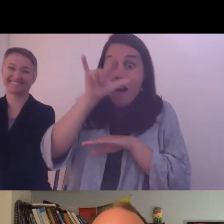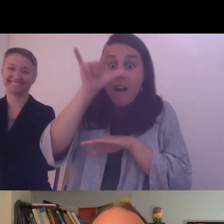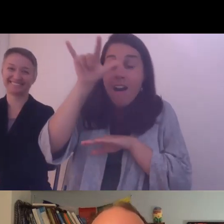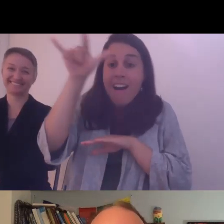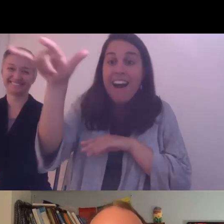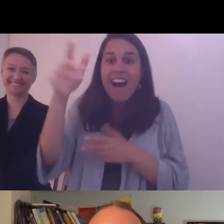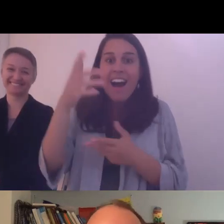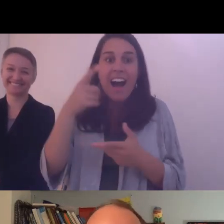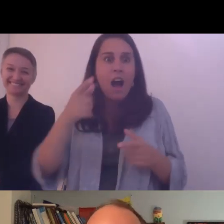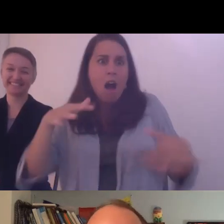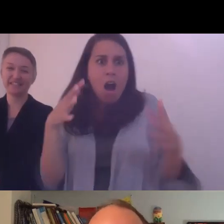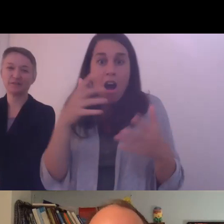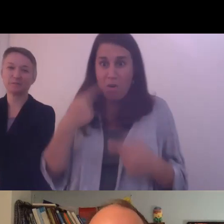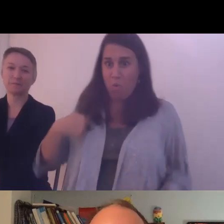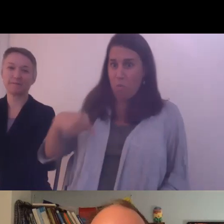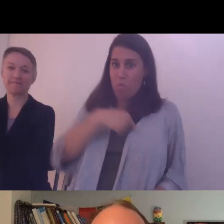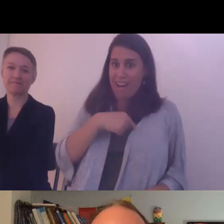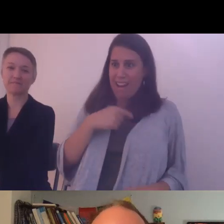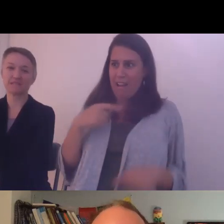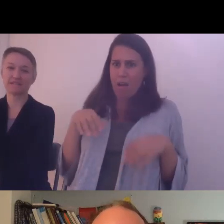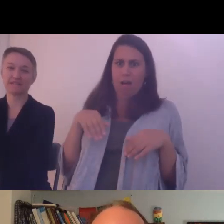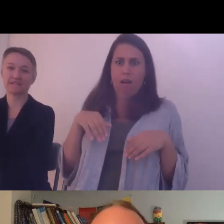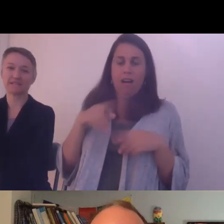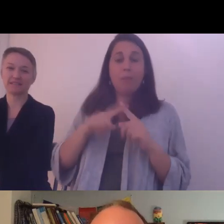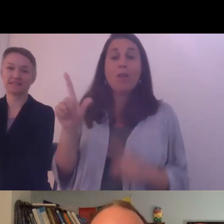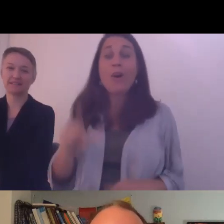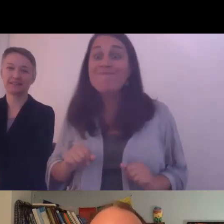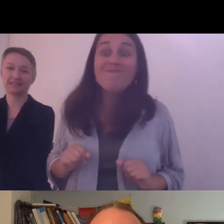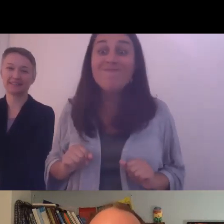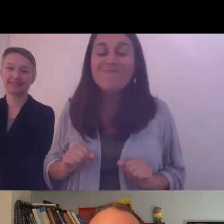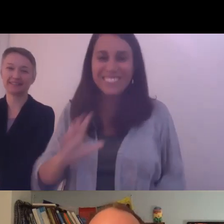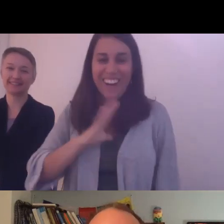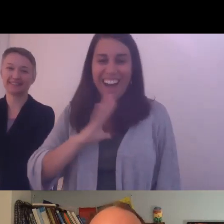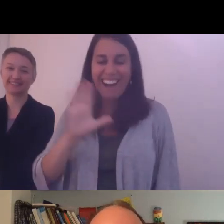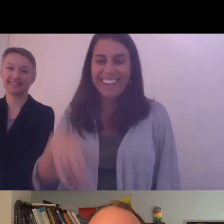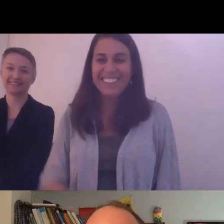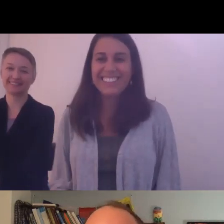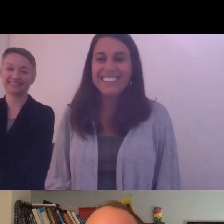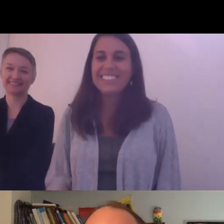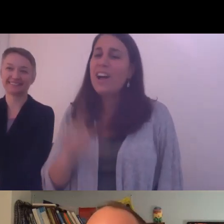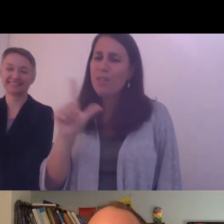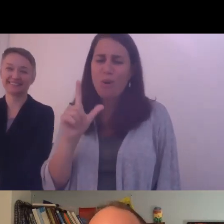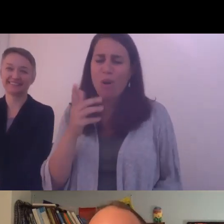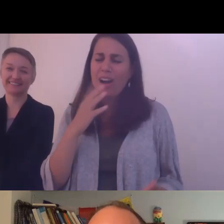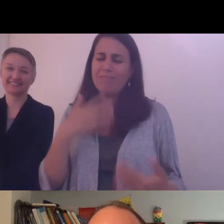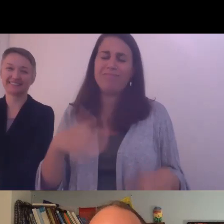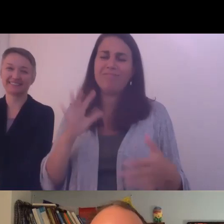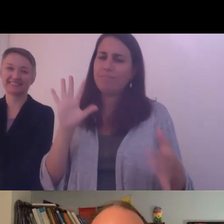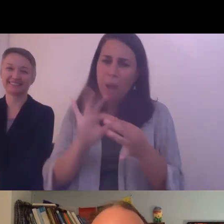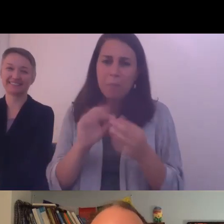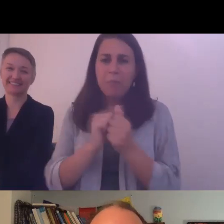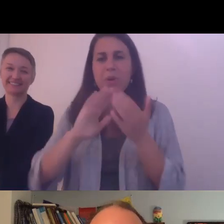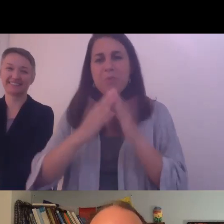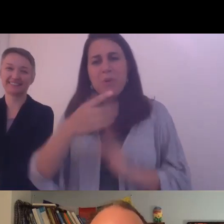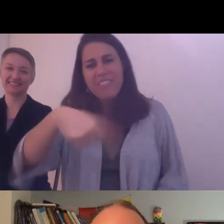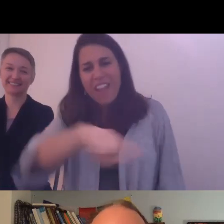know, for the rest of us, it was a little bit nerve-wracking, but wonderful nonetheless. Lorne very quickly engaged with the community there, took